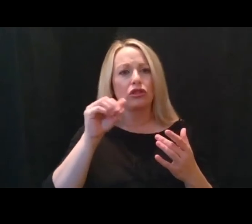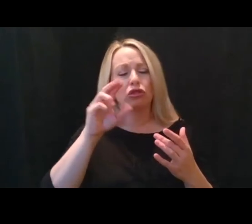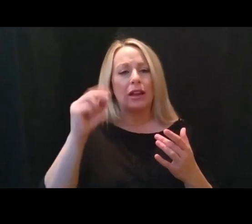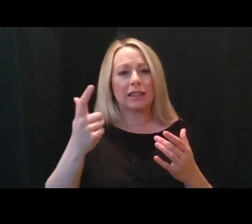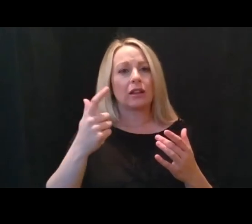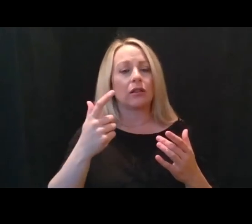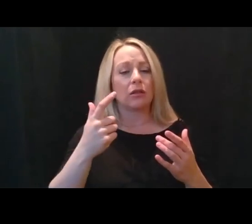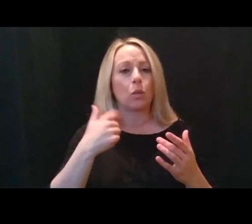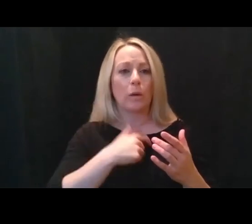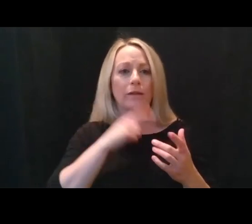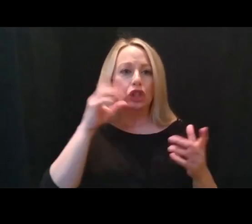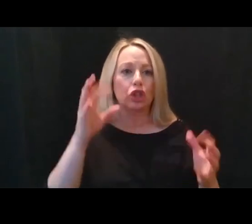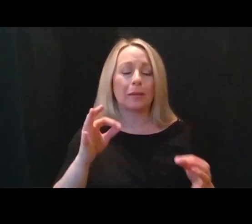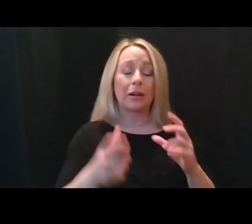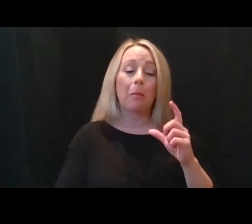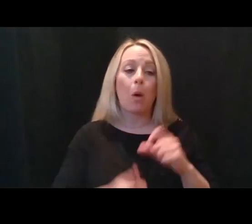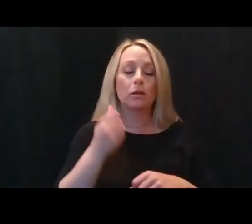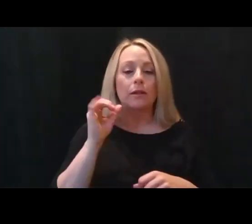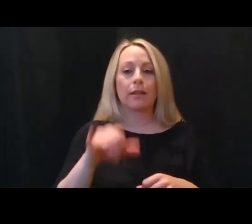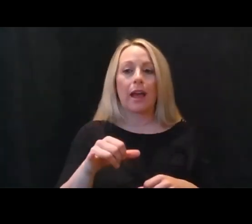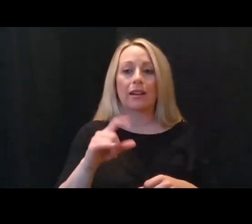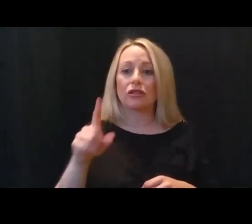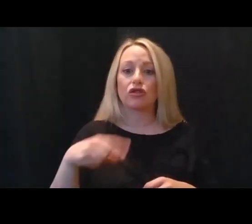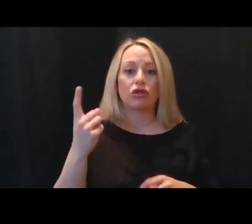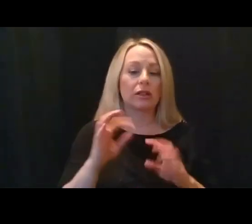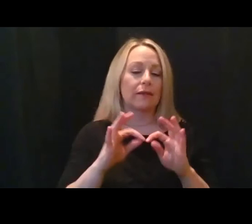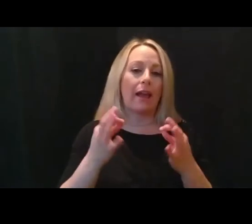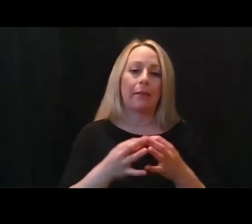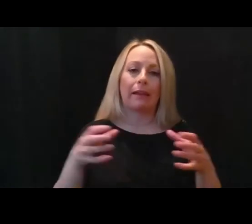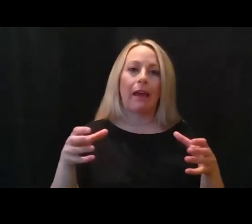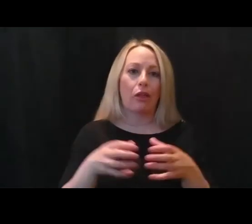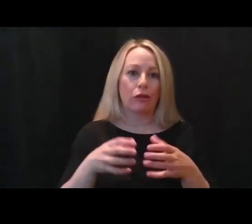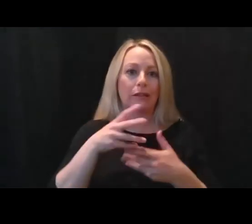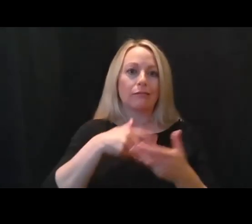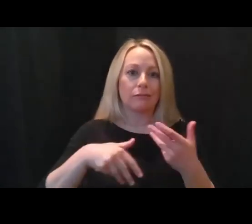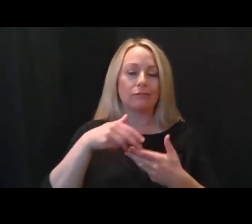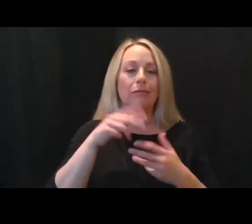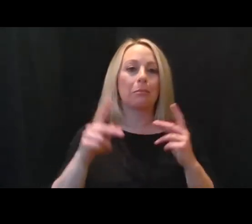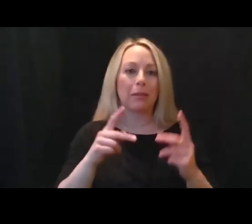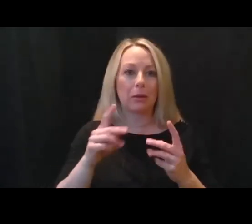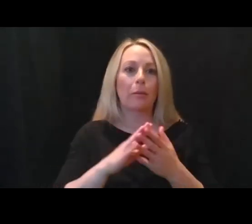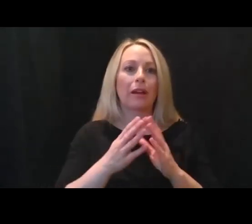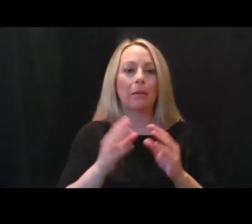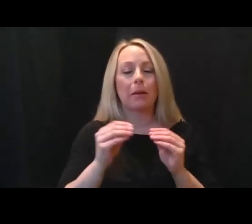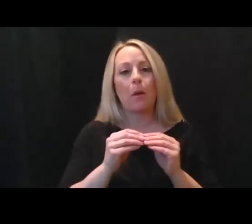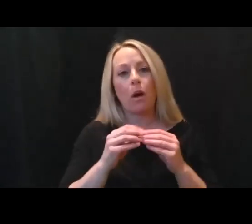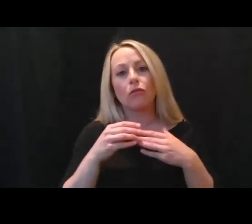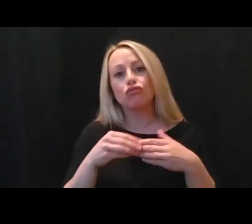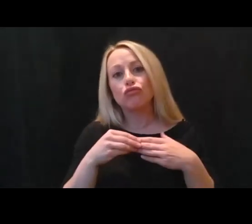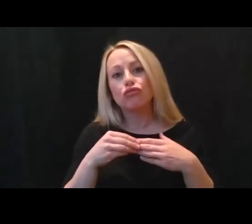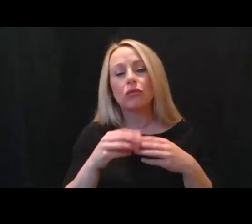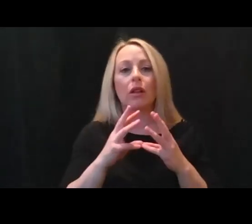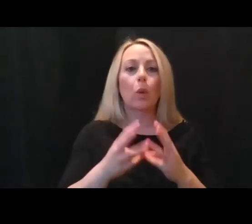basically determined that most of that is just family gatherings. So people are becoming a little more lax, the weather's